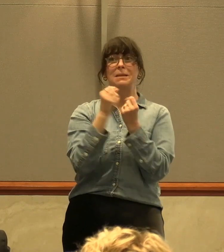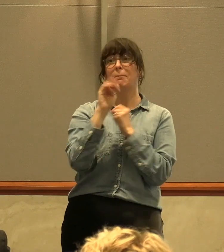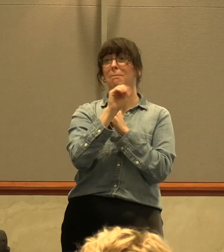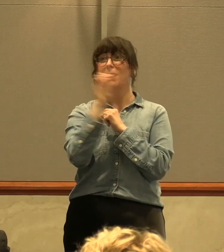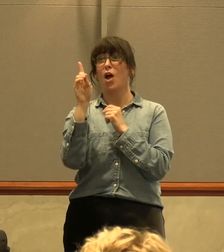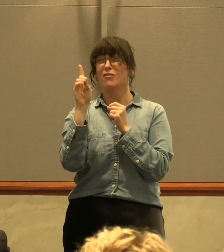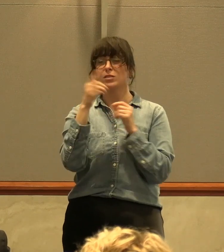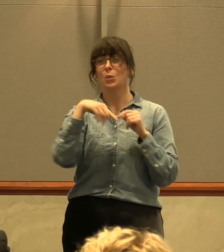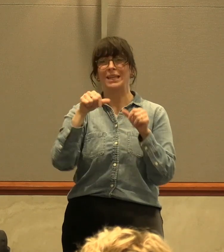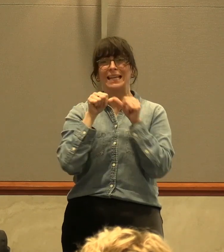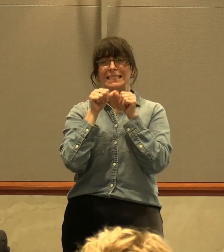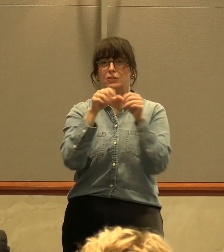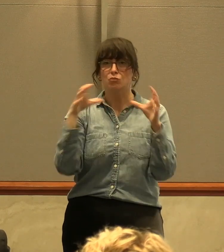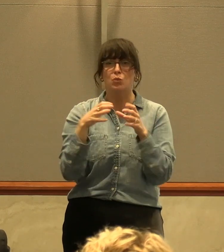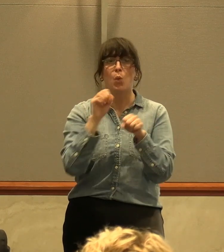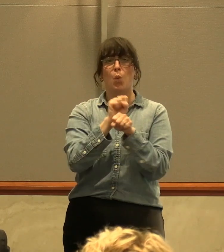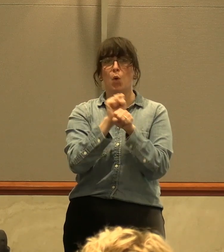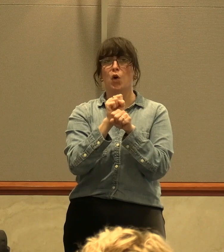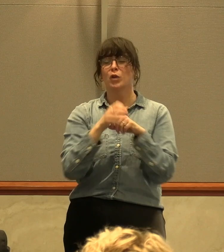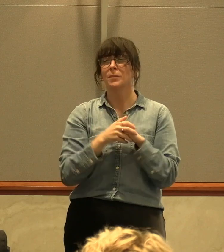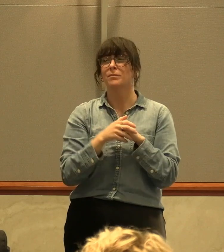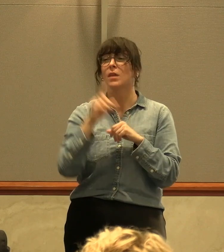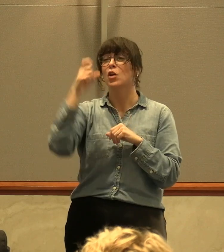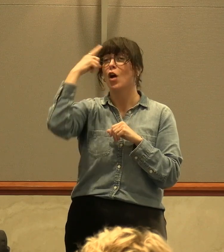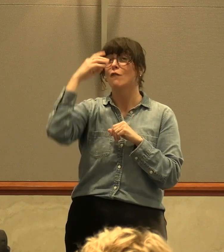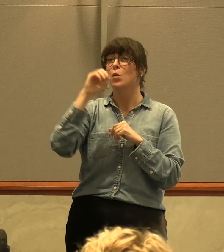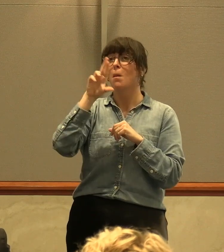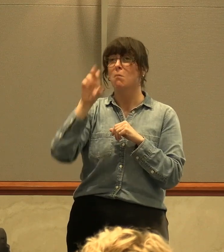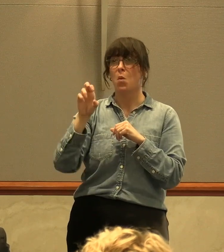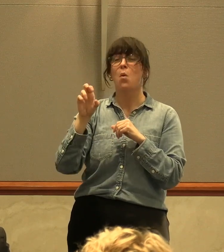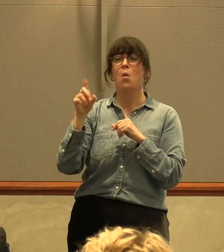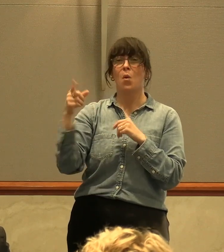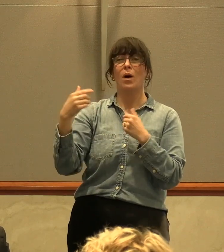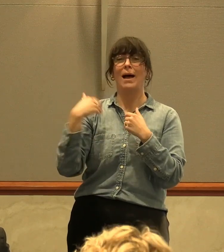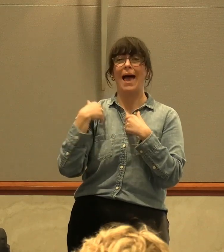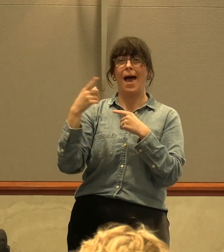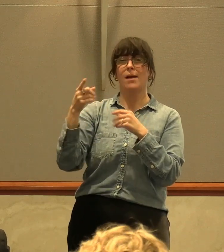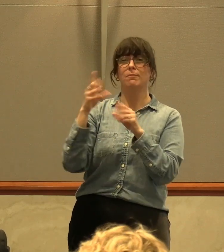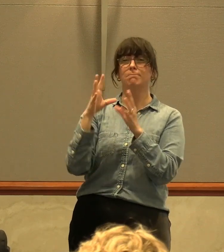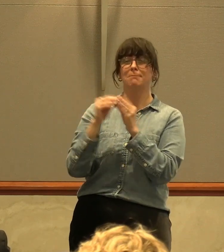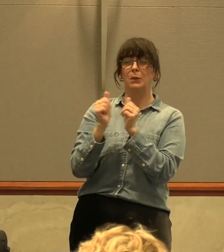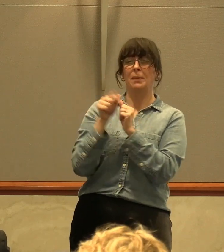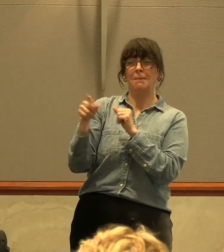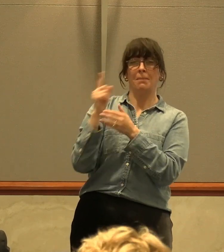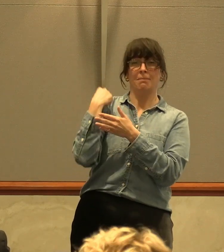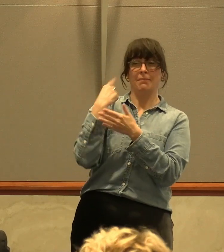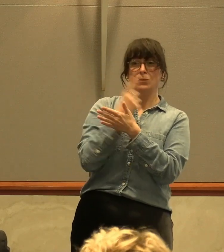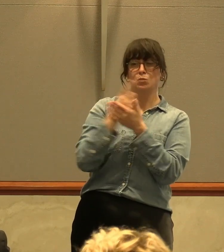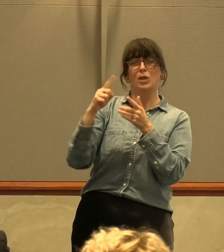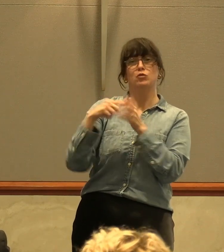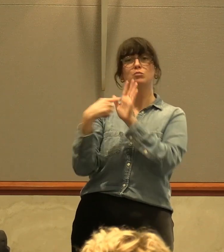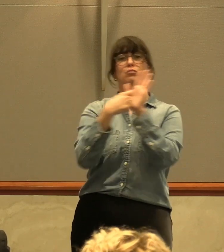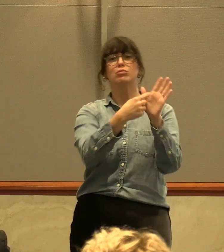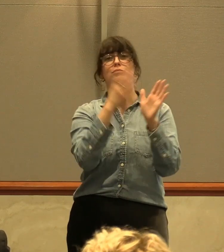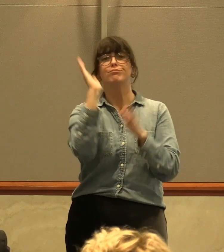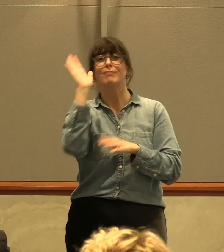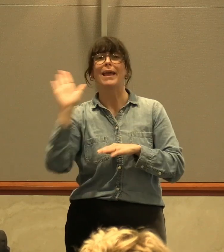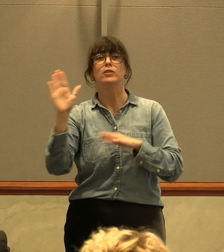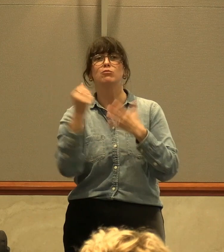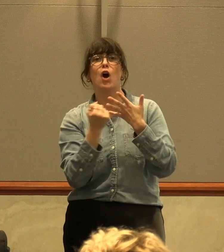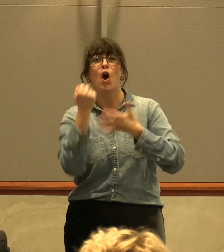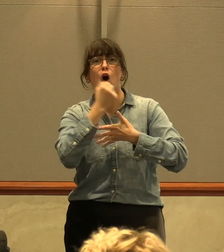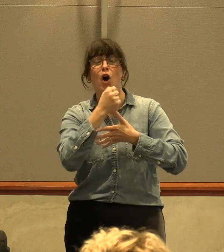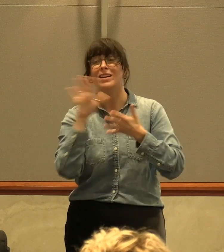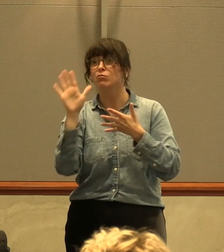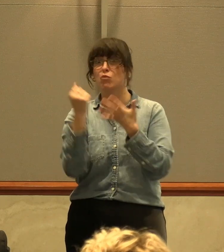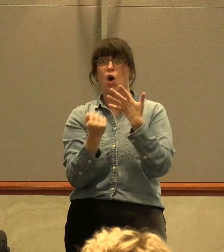going to continue to do that. We had Governor Moore before us this week in Washington to present his priorities, and many of